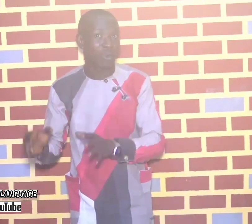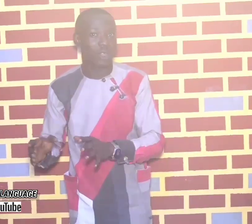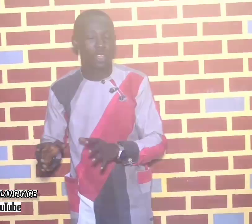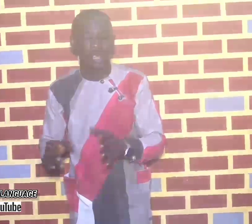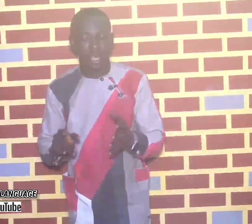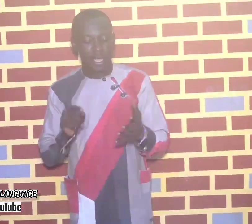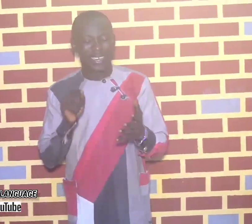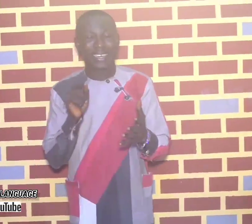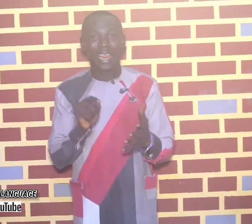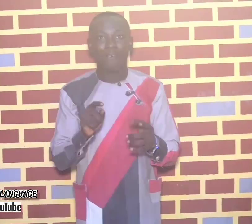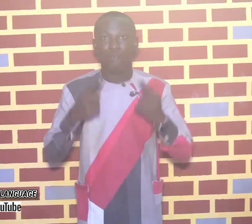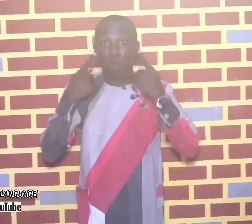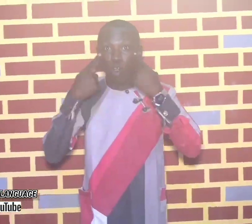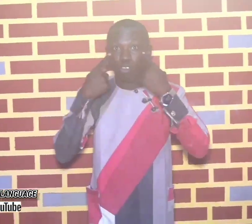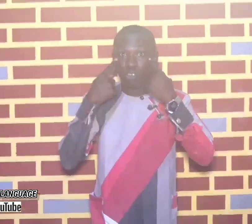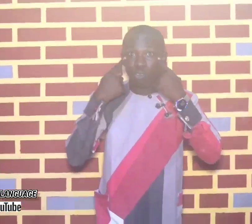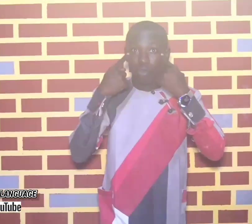language, the deaf focus,